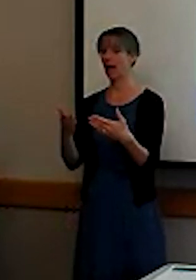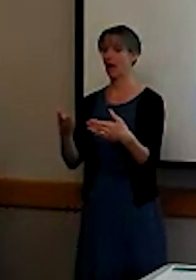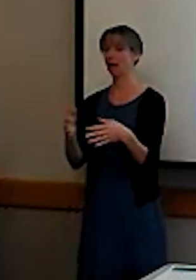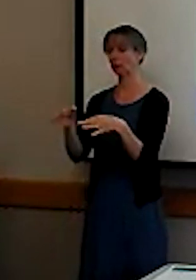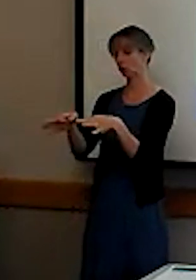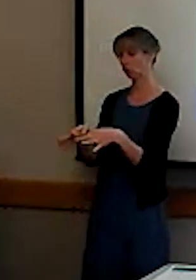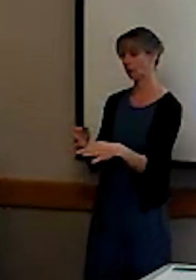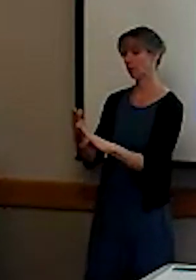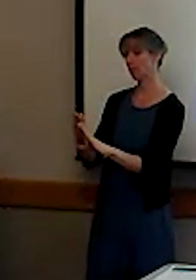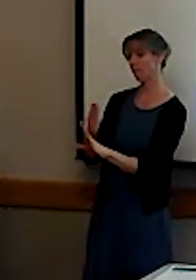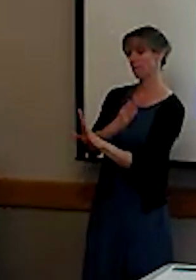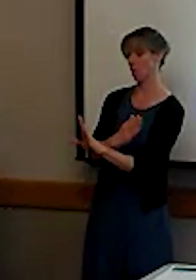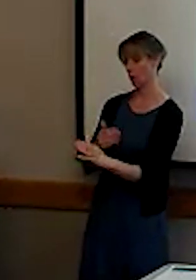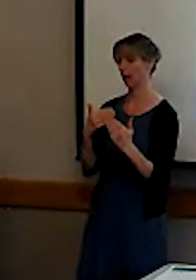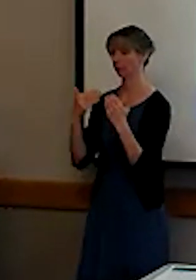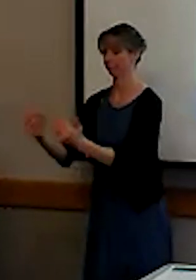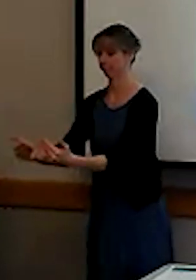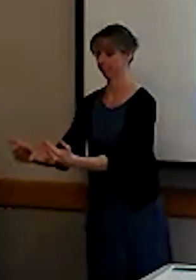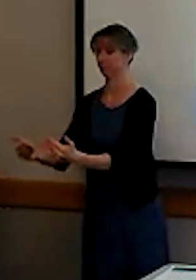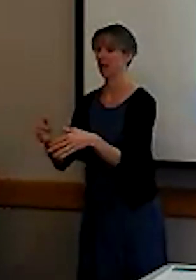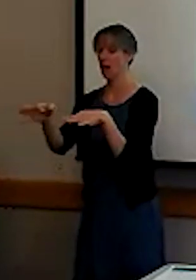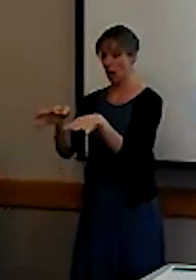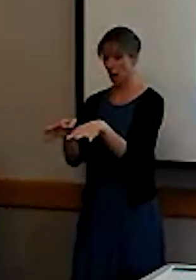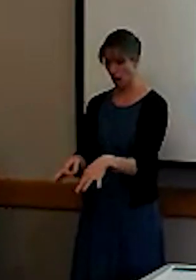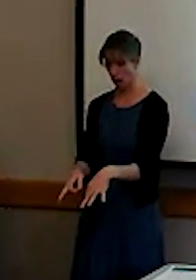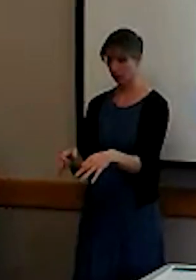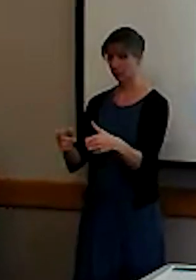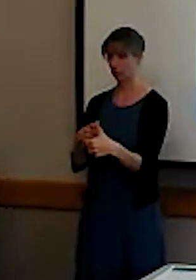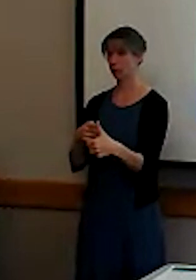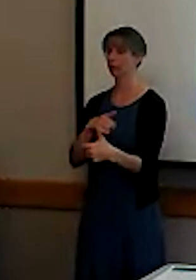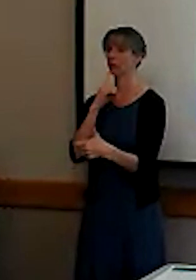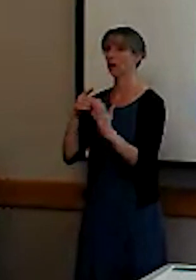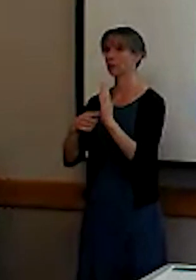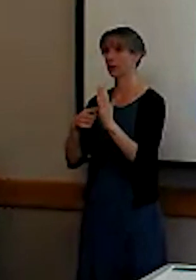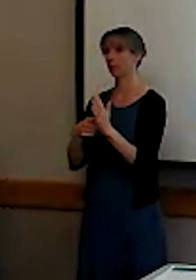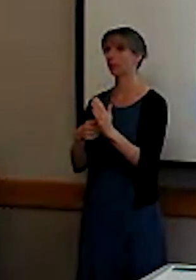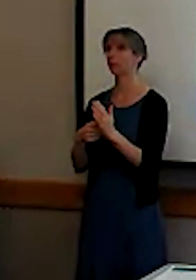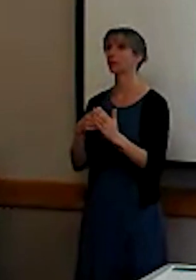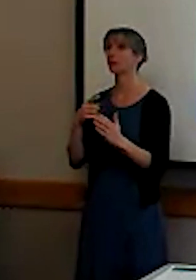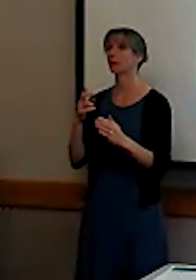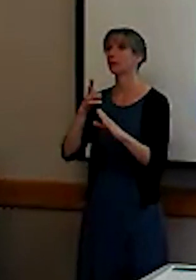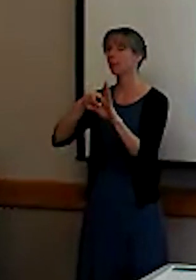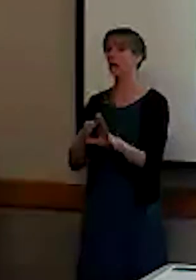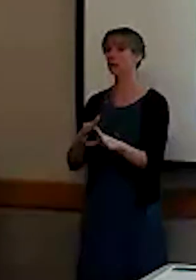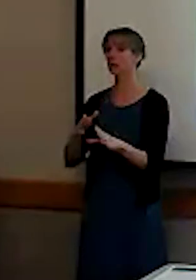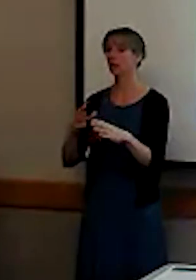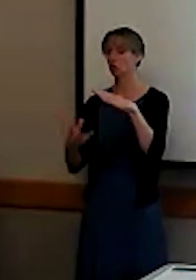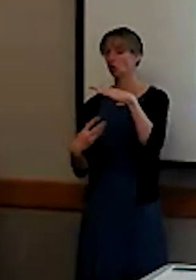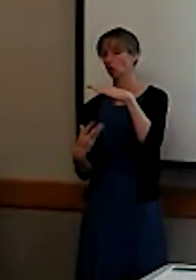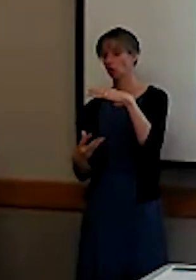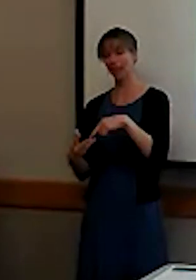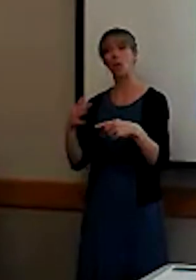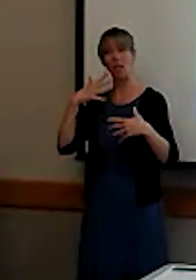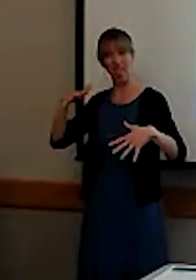description before I'm doing the things, right? And then like an example would be like, I tell the participants, the blender will make a